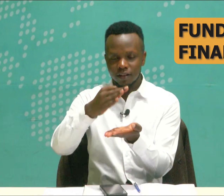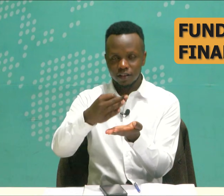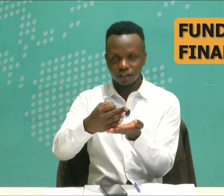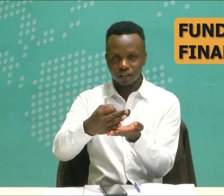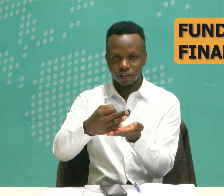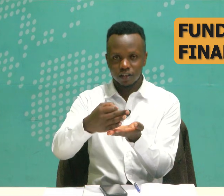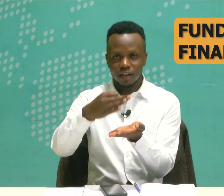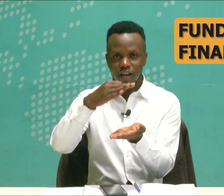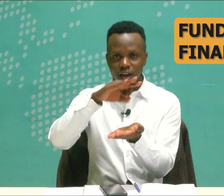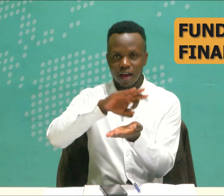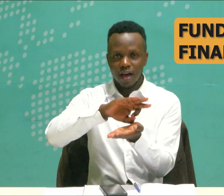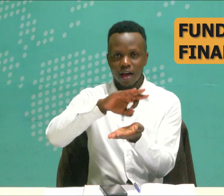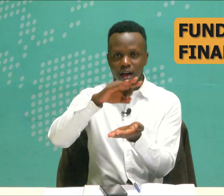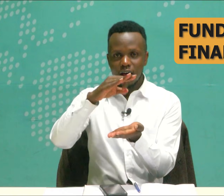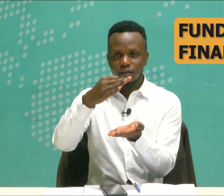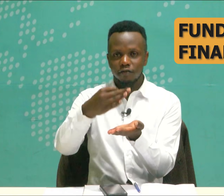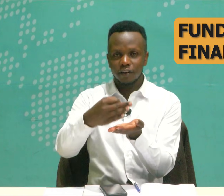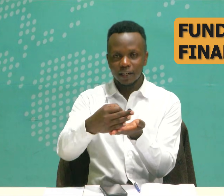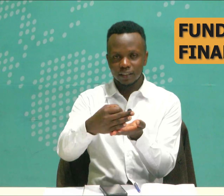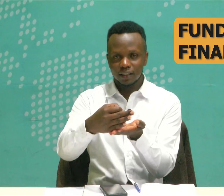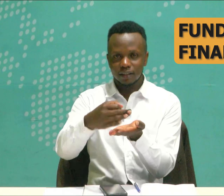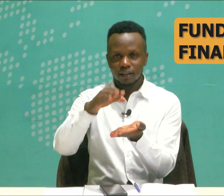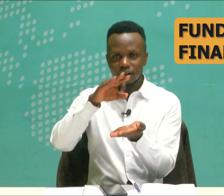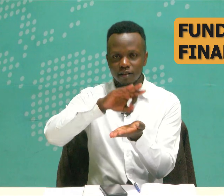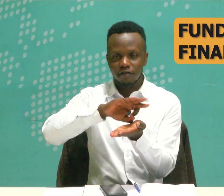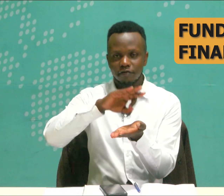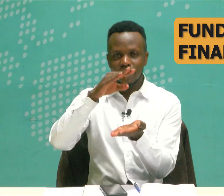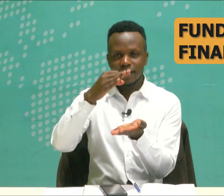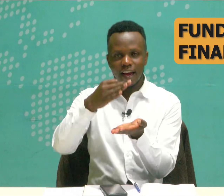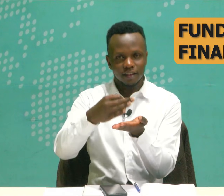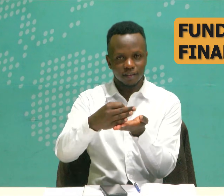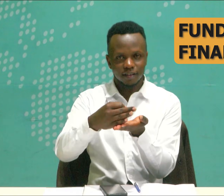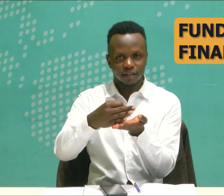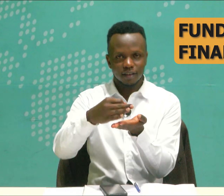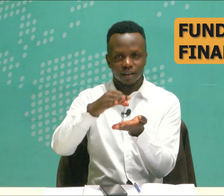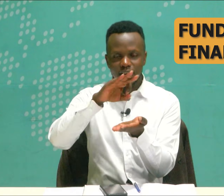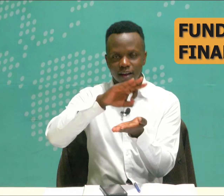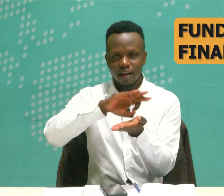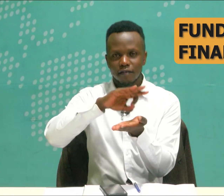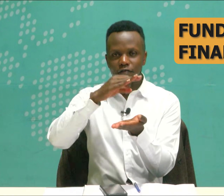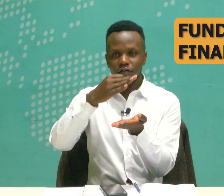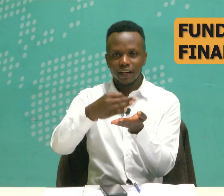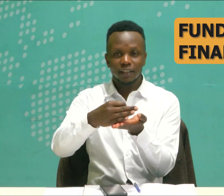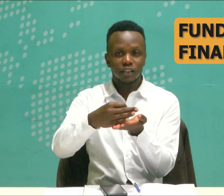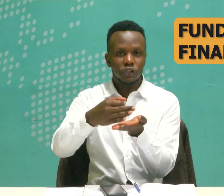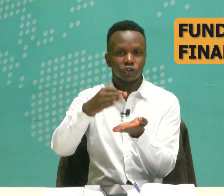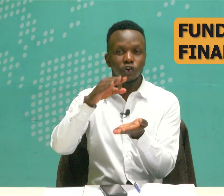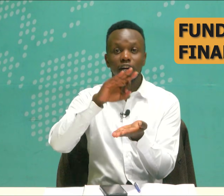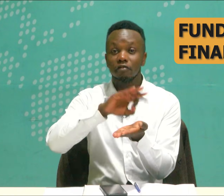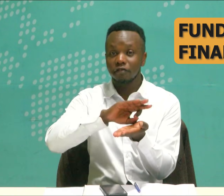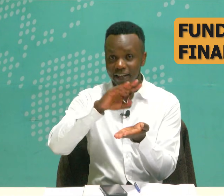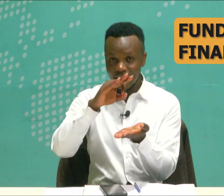this. Fund, finance, fund stroke